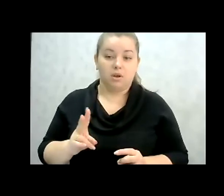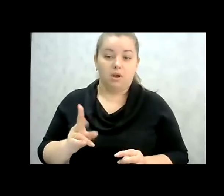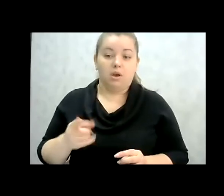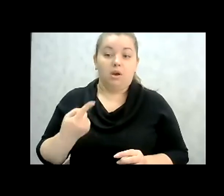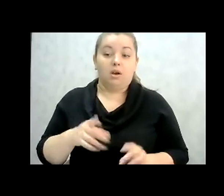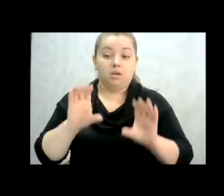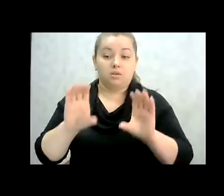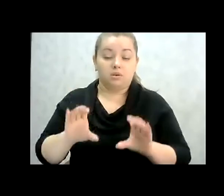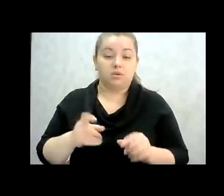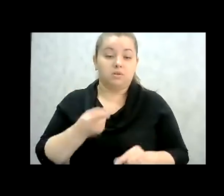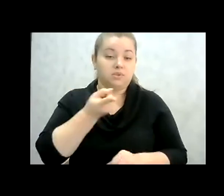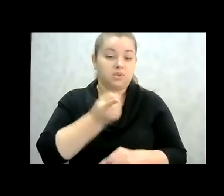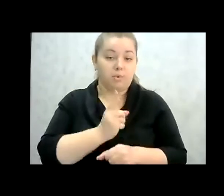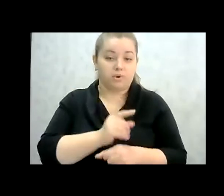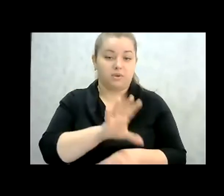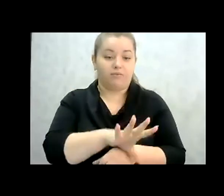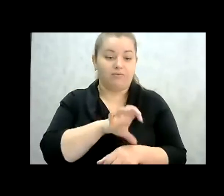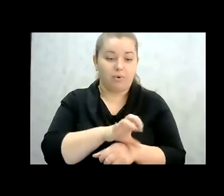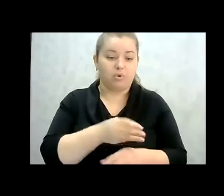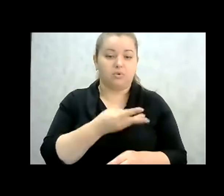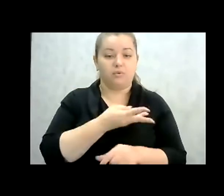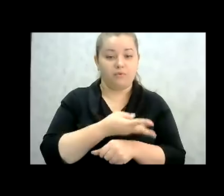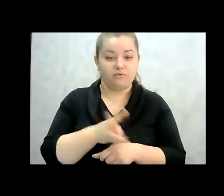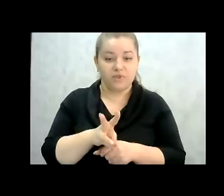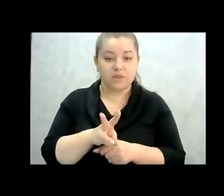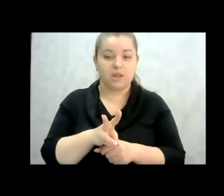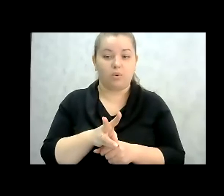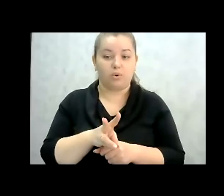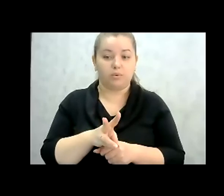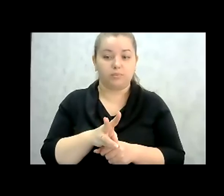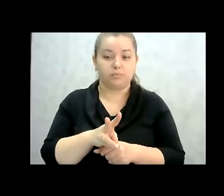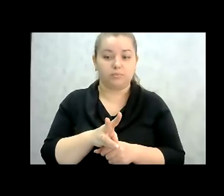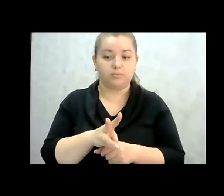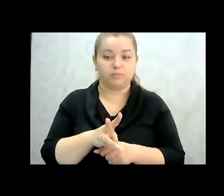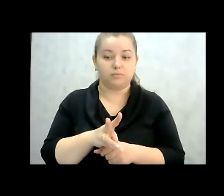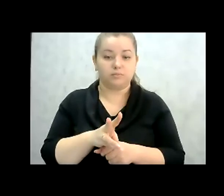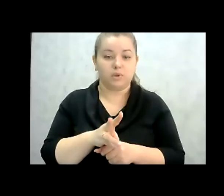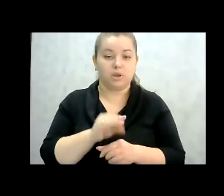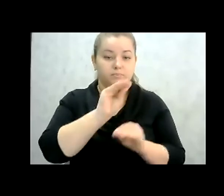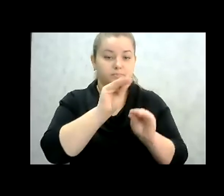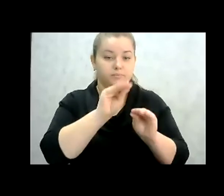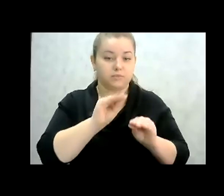Well, I refer specifically to the prohibition to photograph